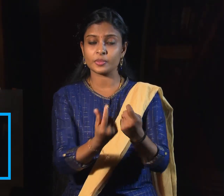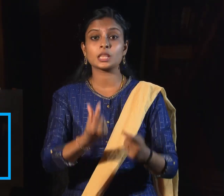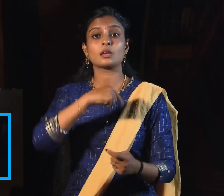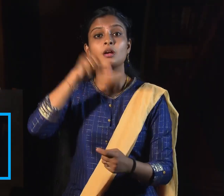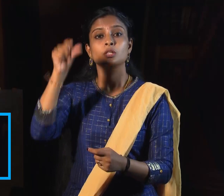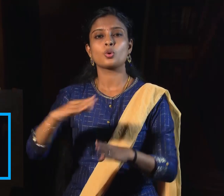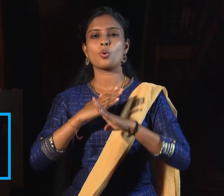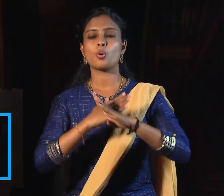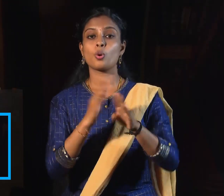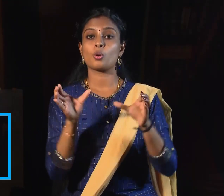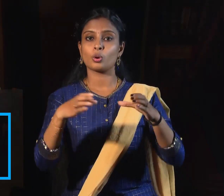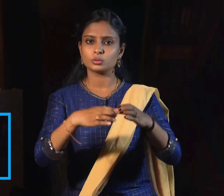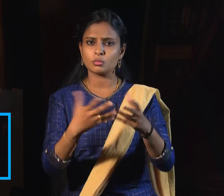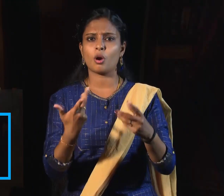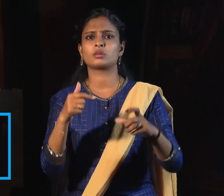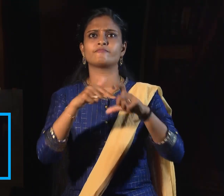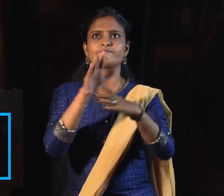and environmentalists.